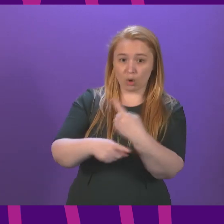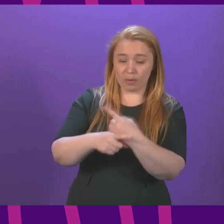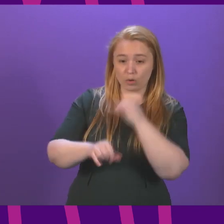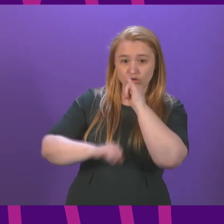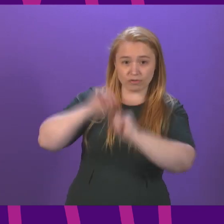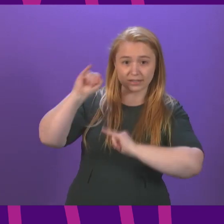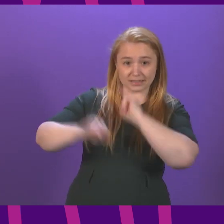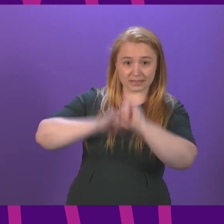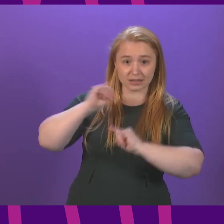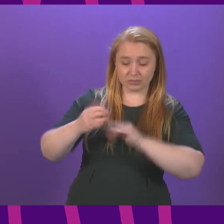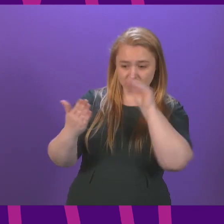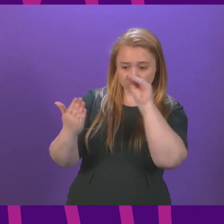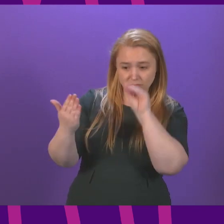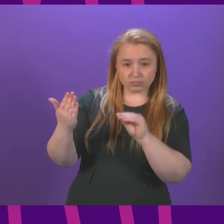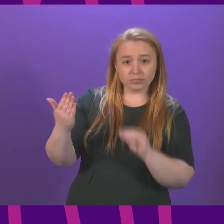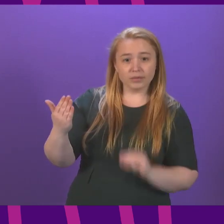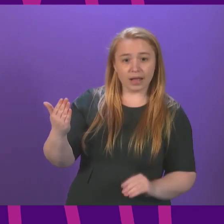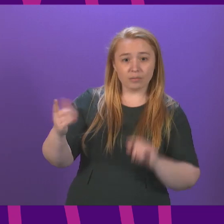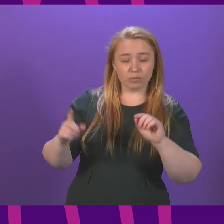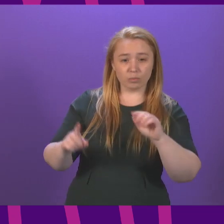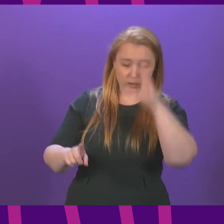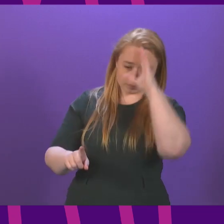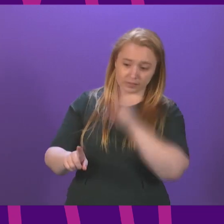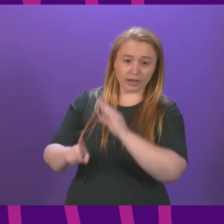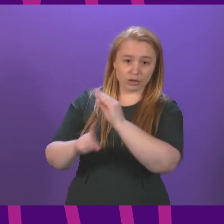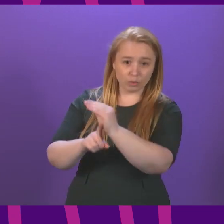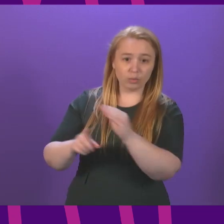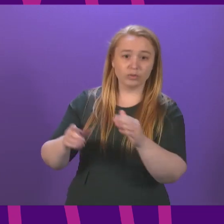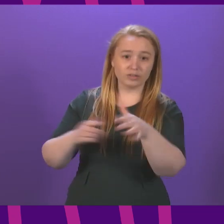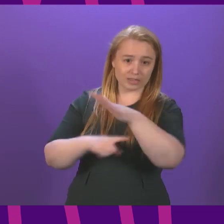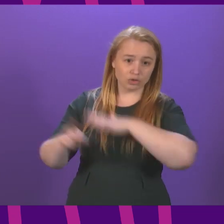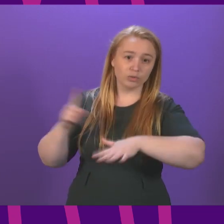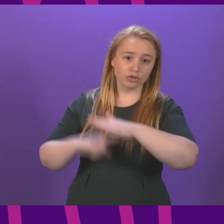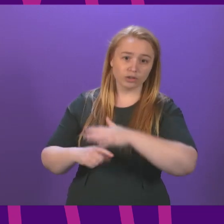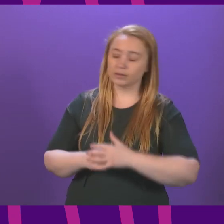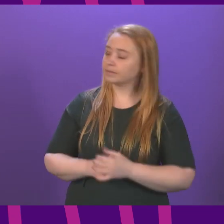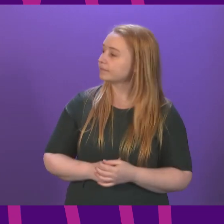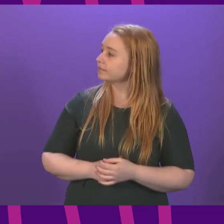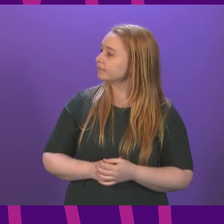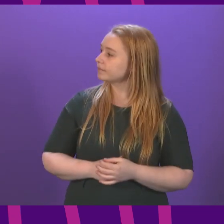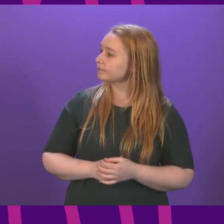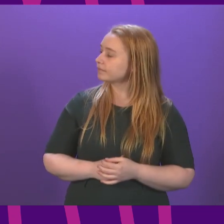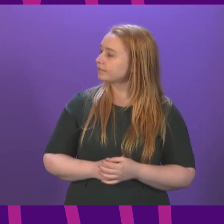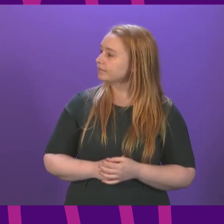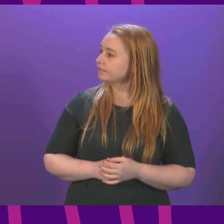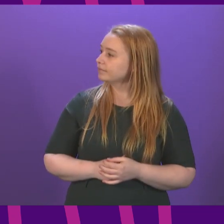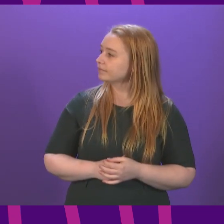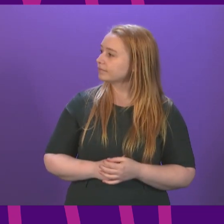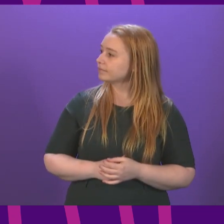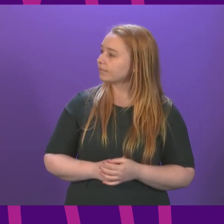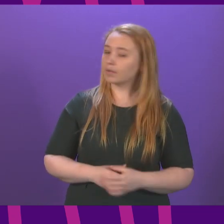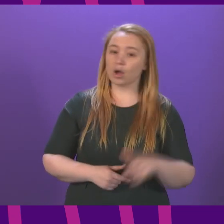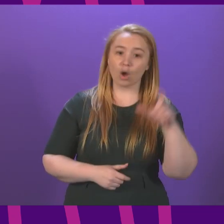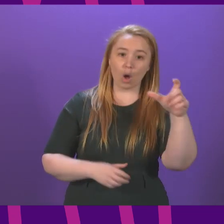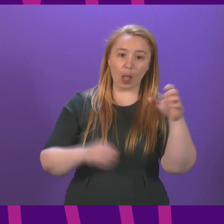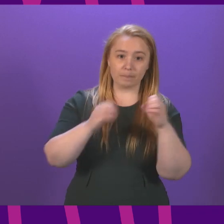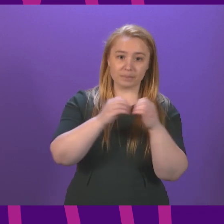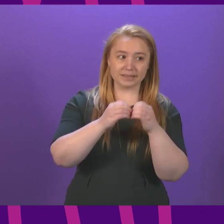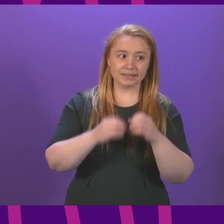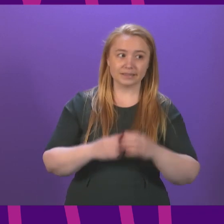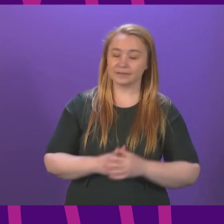made and to give reassurance on these matters. Thank you. We'll turn to supplementary questions. Colin Beattie to be followed by